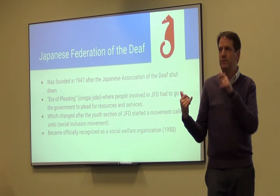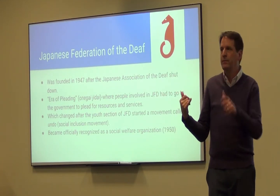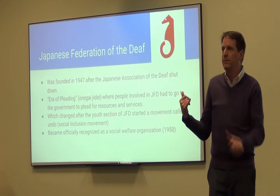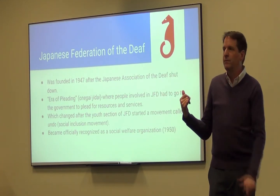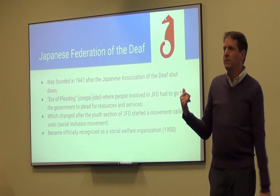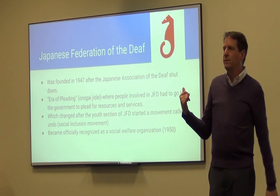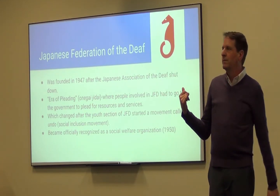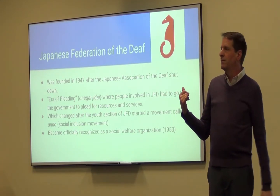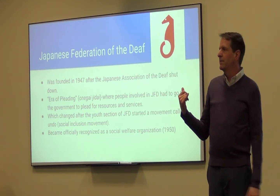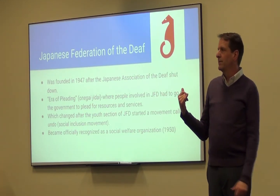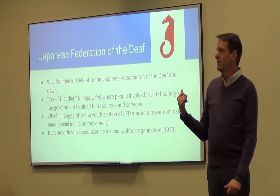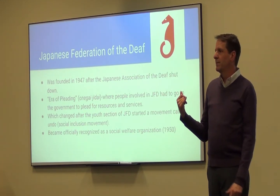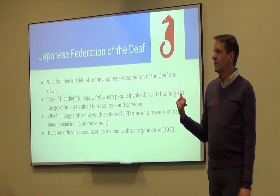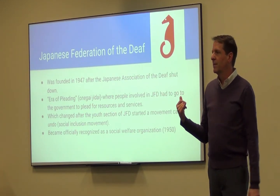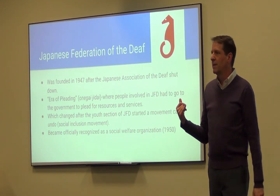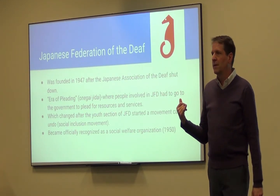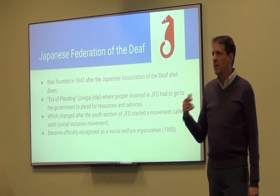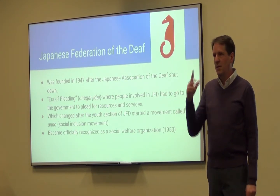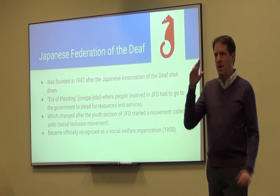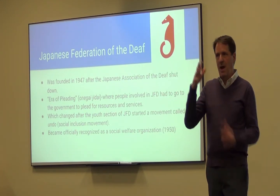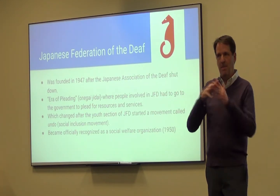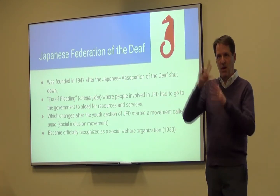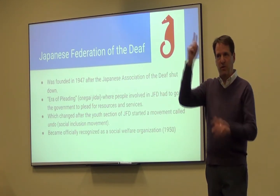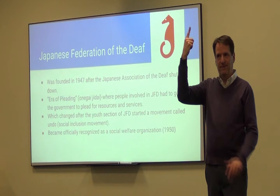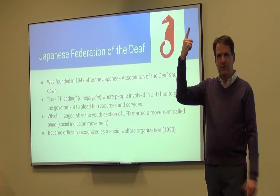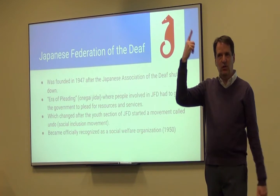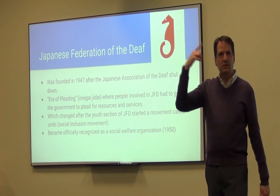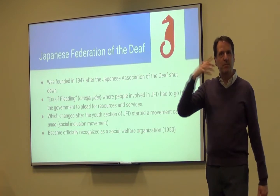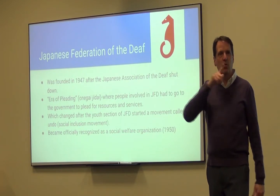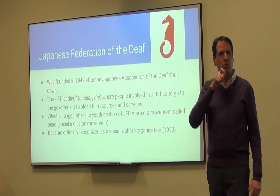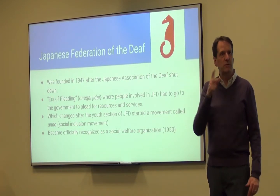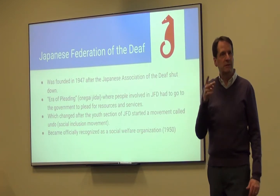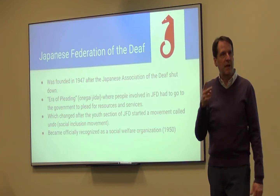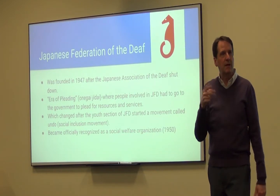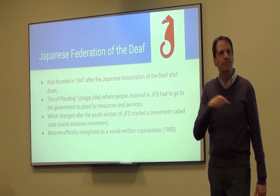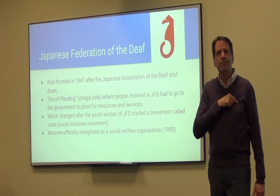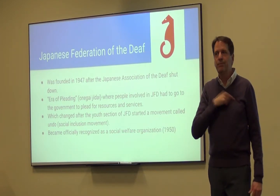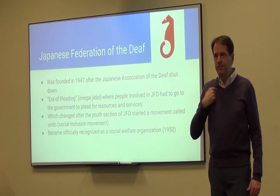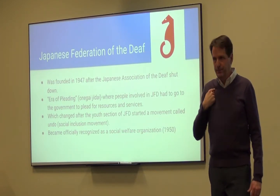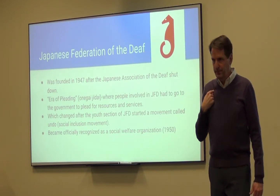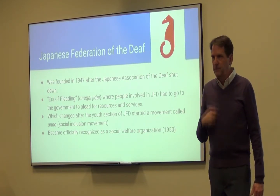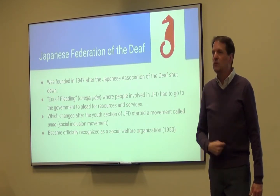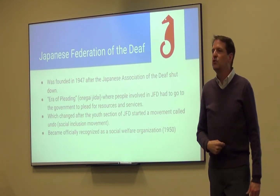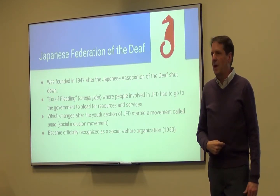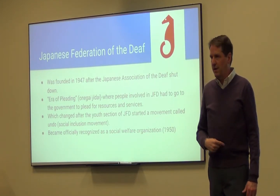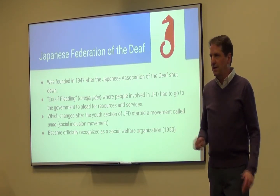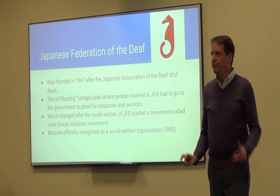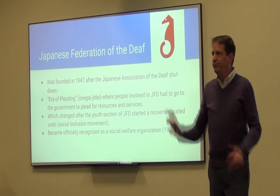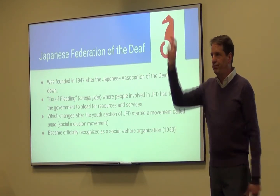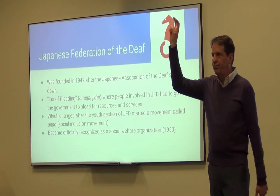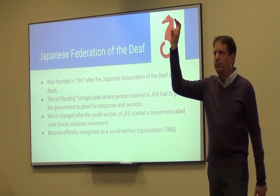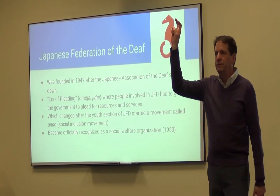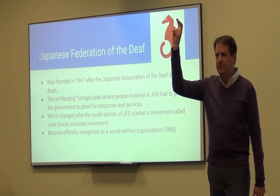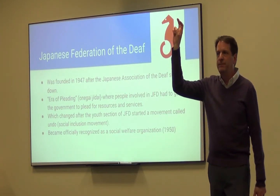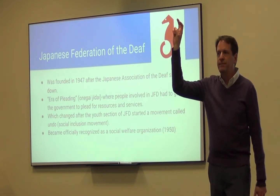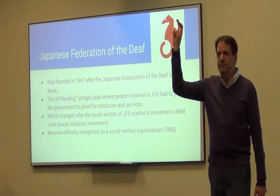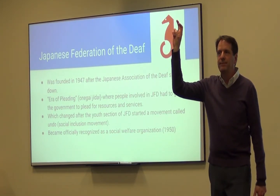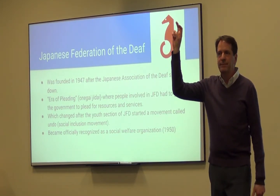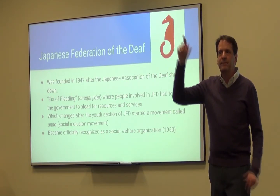So does anybody know who's second in charge now, power-wise, in the world? America is first, with China then being second. They shot up